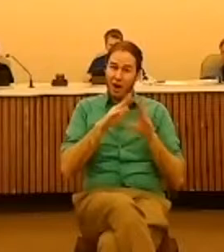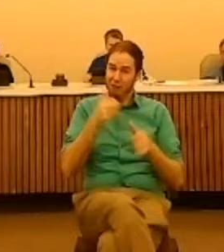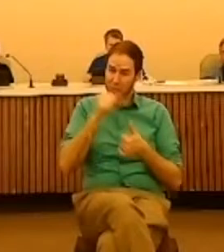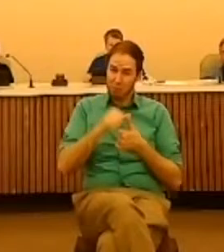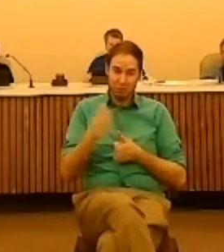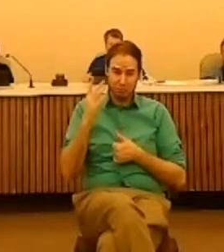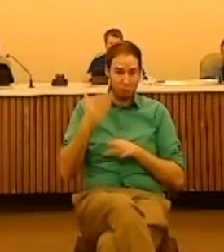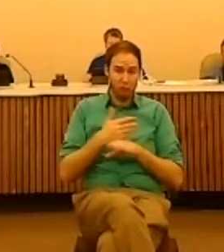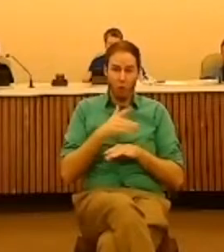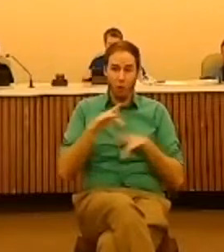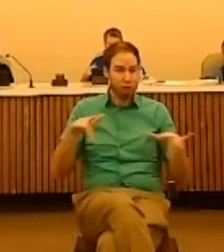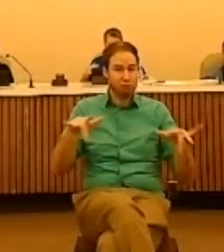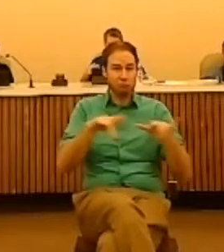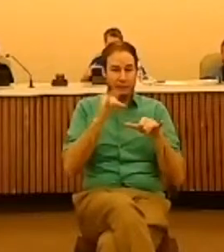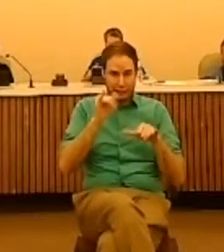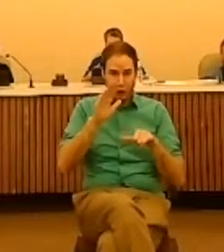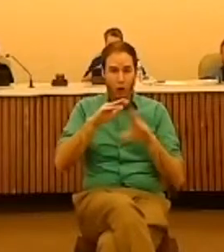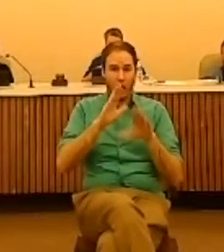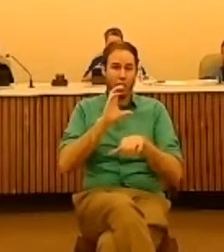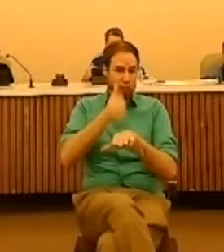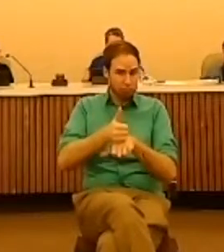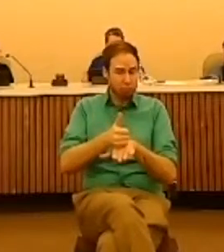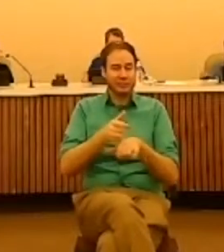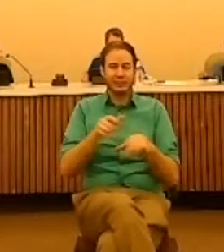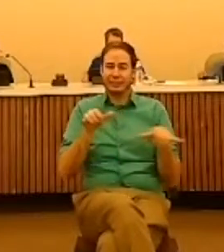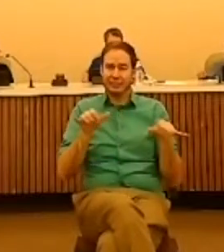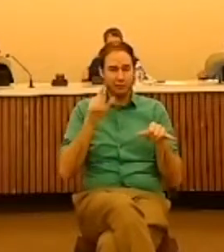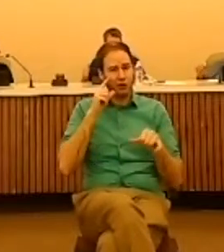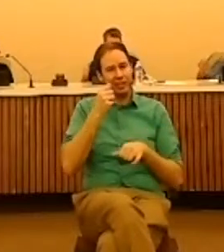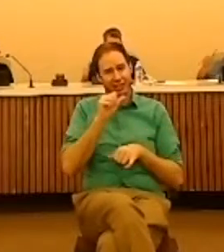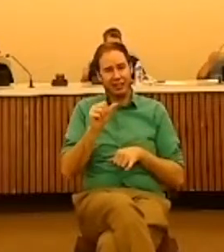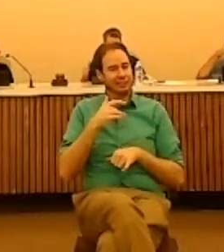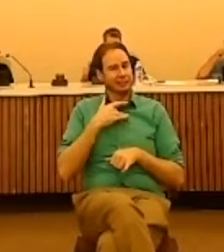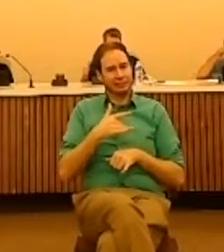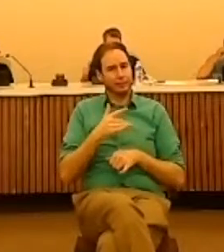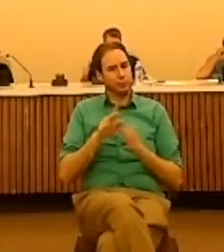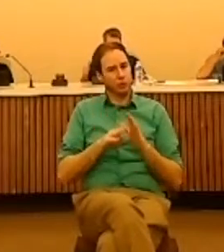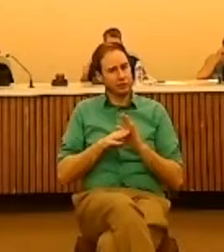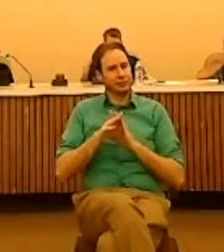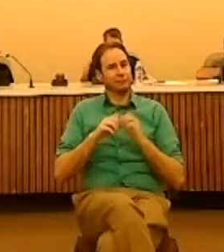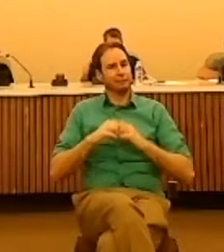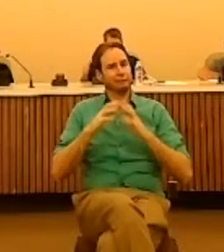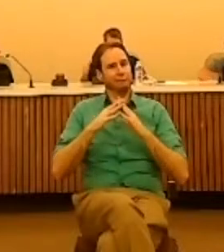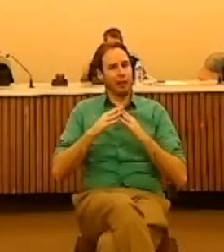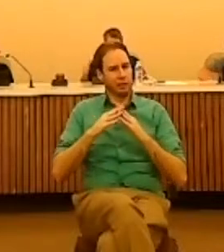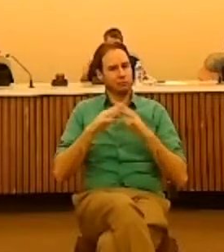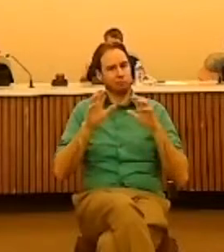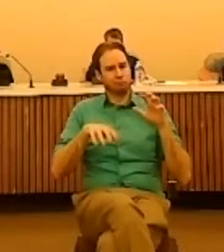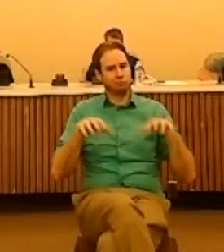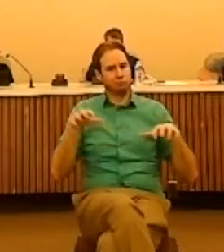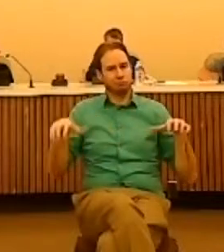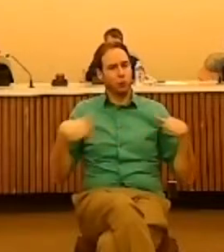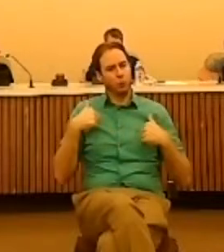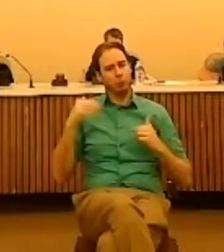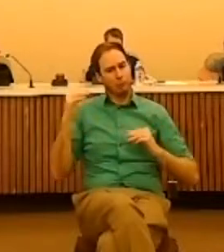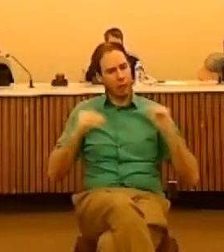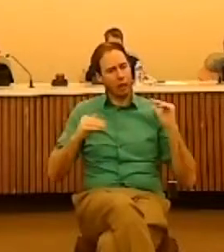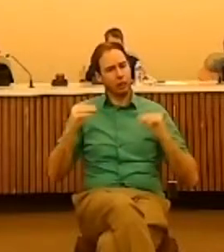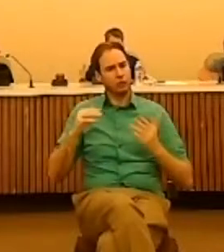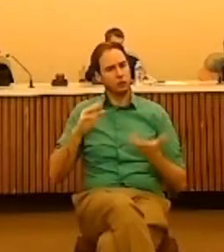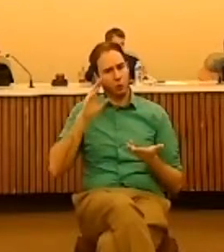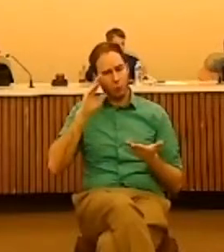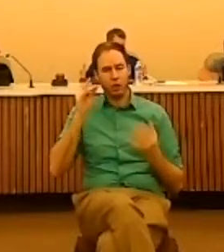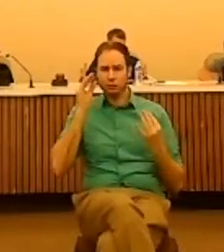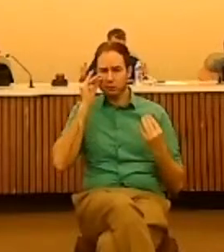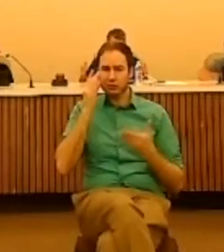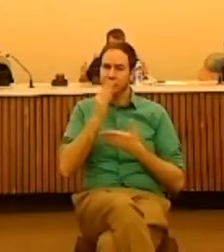built. And the same thing happens with any development. So, you know, we try to balance this stuff. There's some